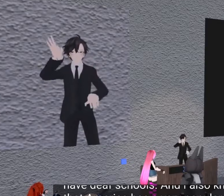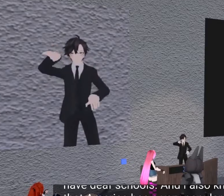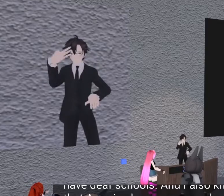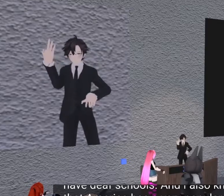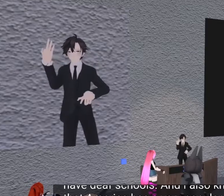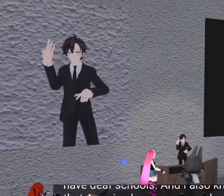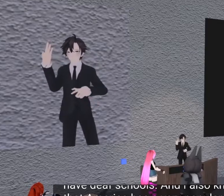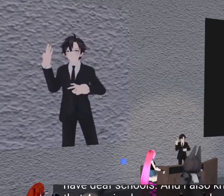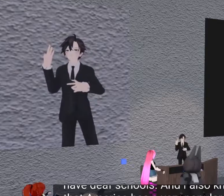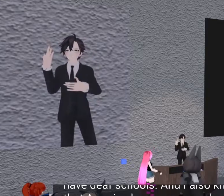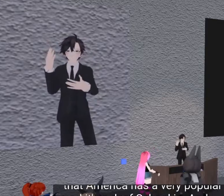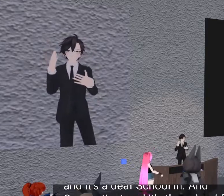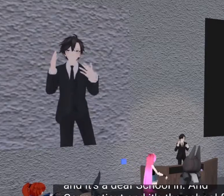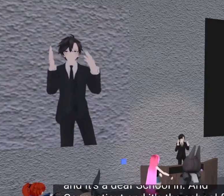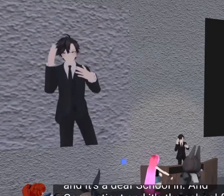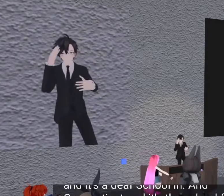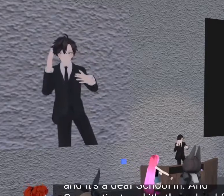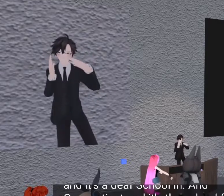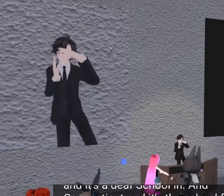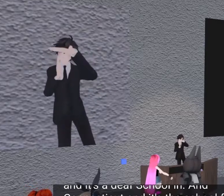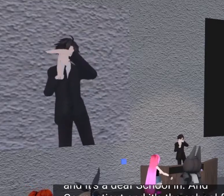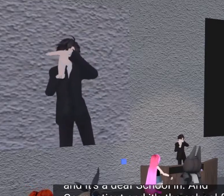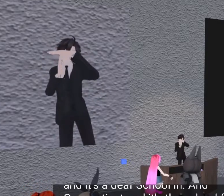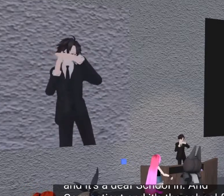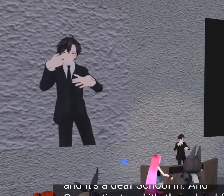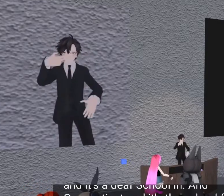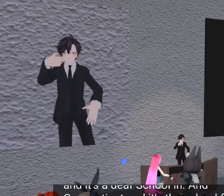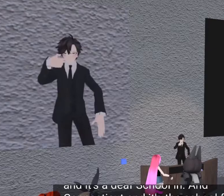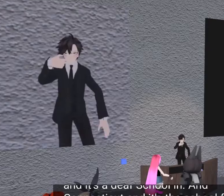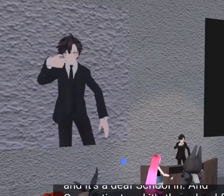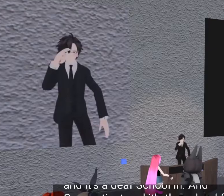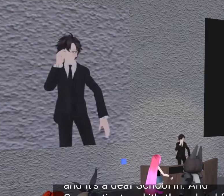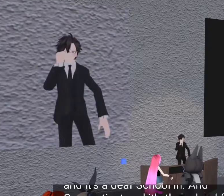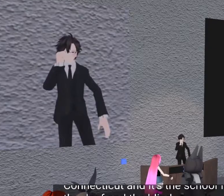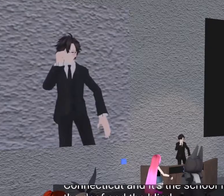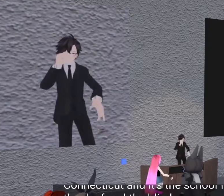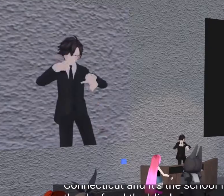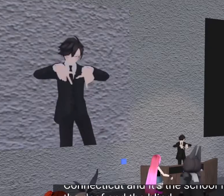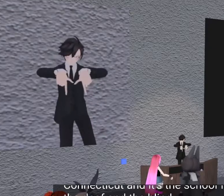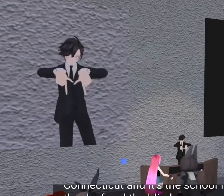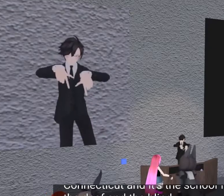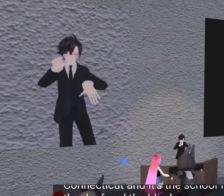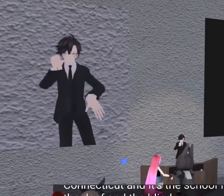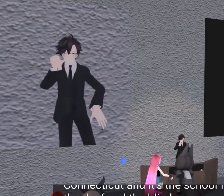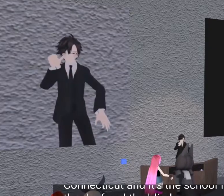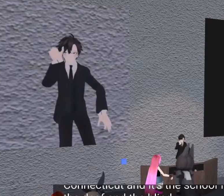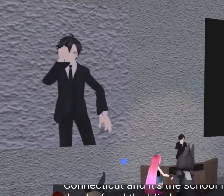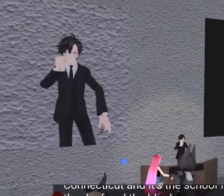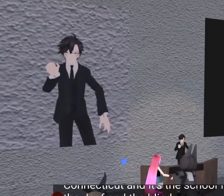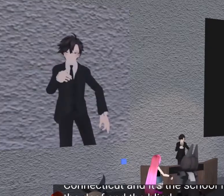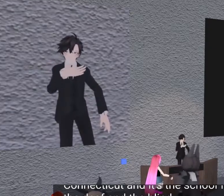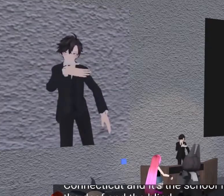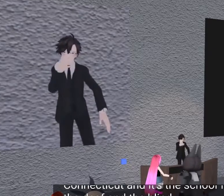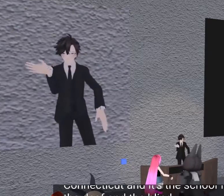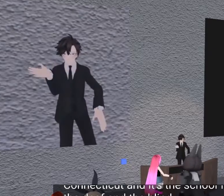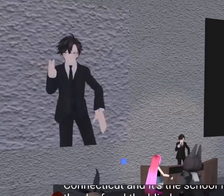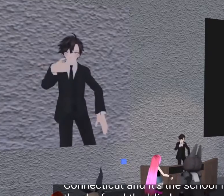And it's called Clark, and this guy from France, he came, and his name